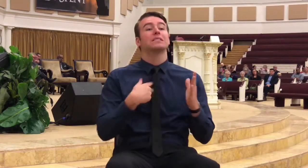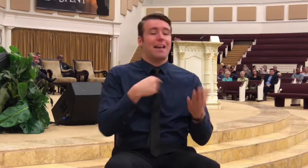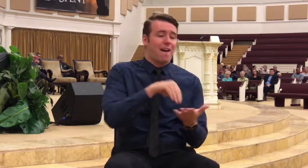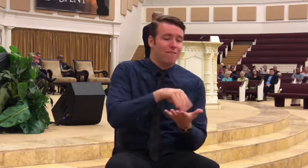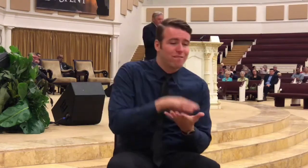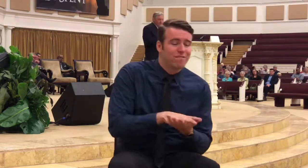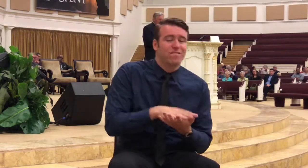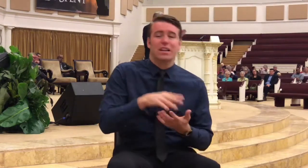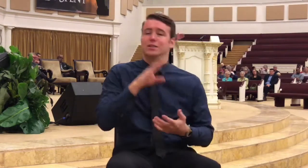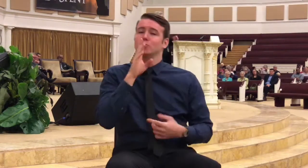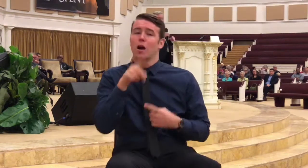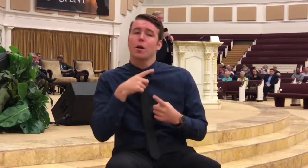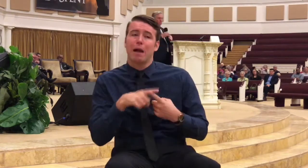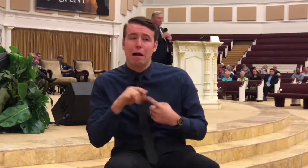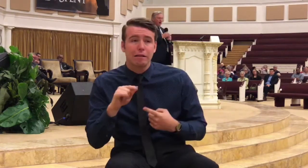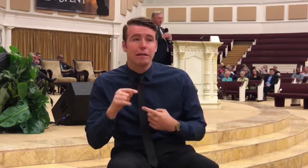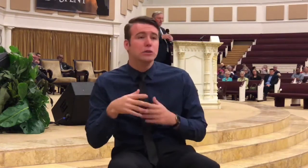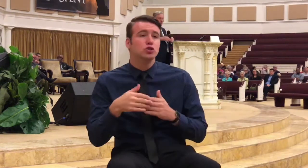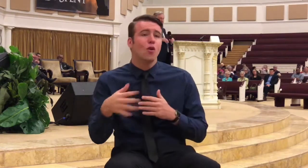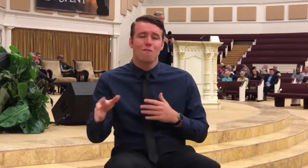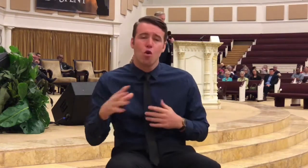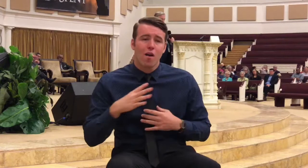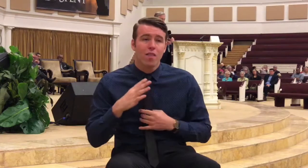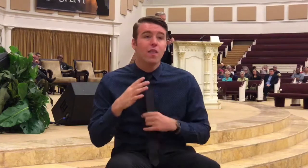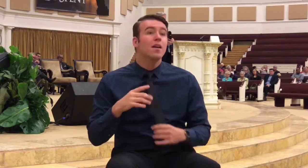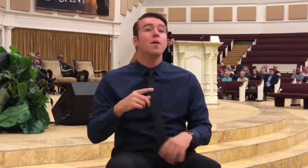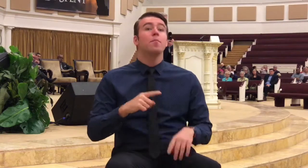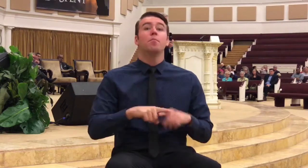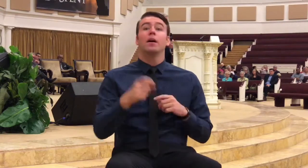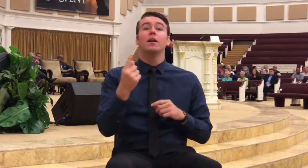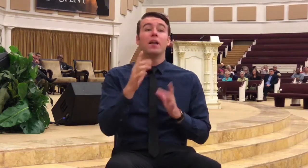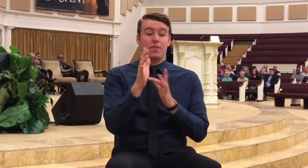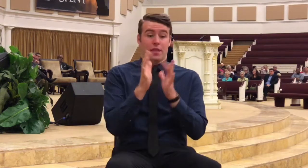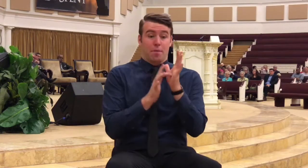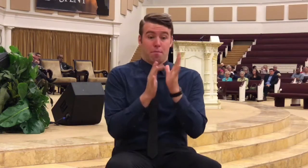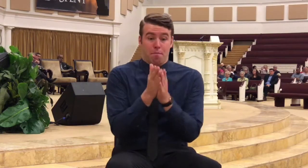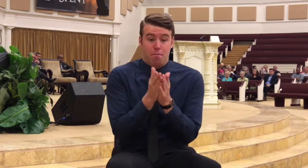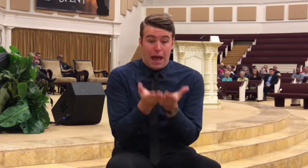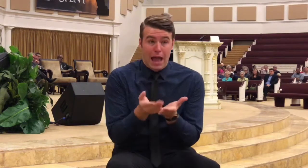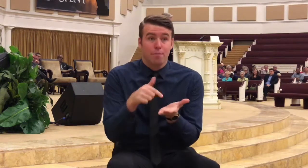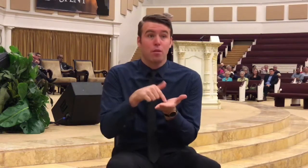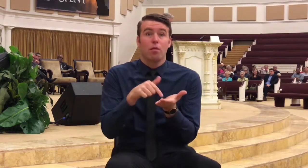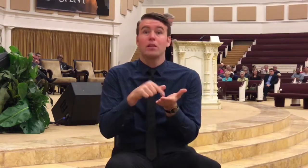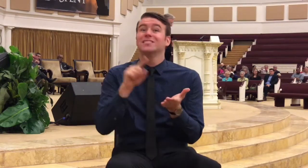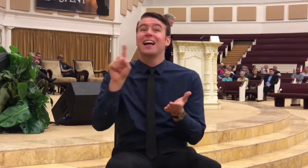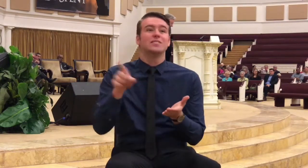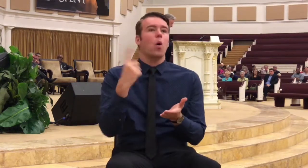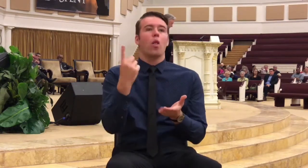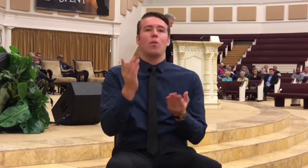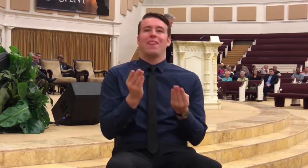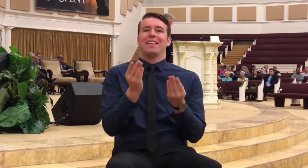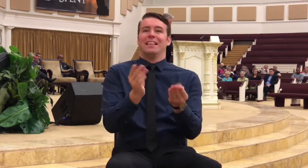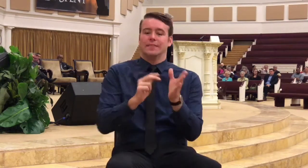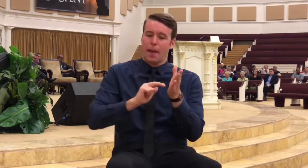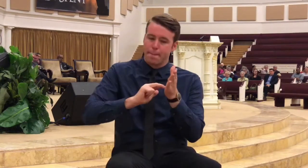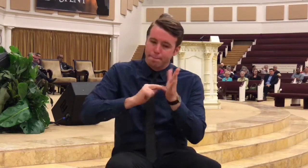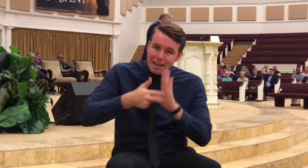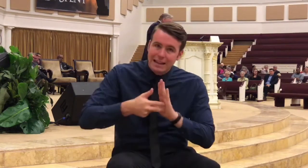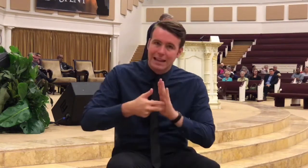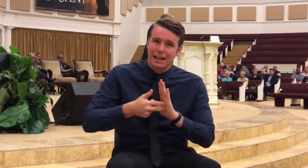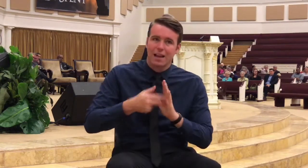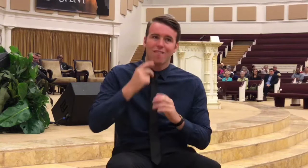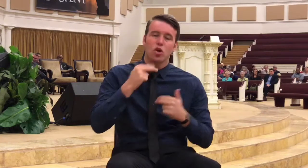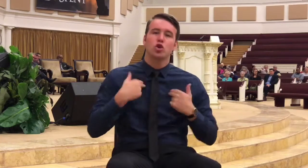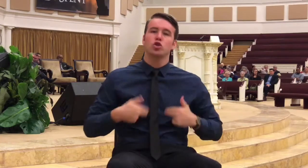talk about it, and so forth, but the Bible is the only book that gives meaning